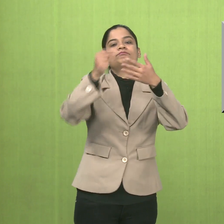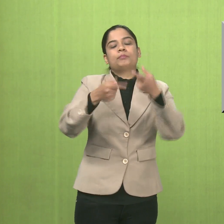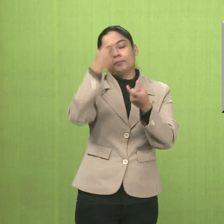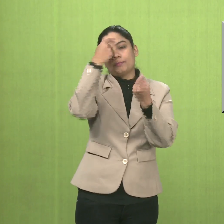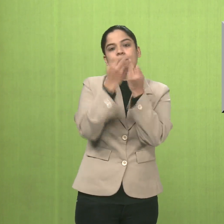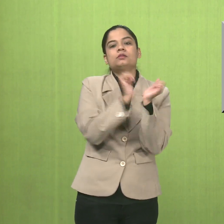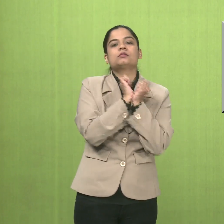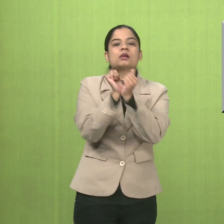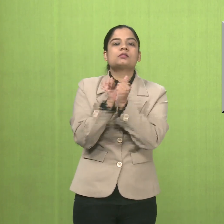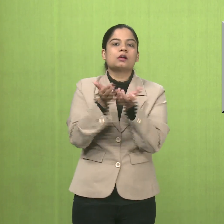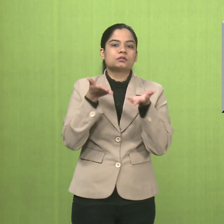behaviors.